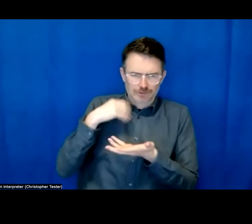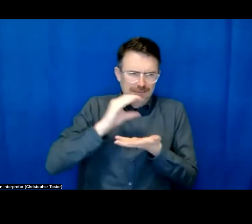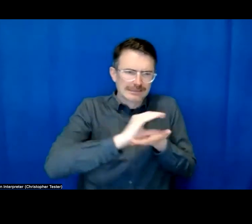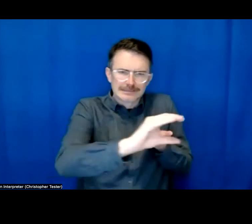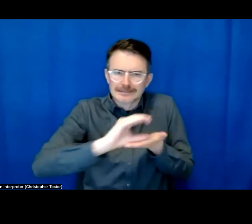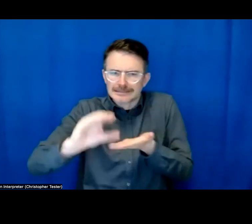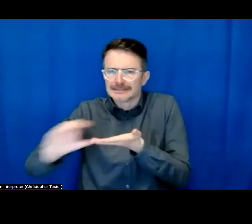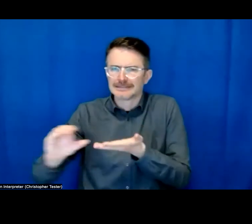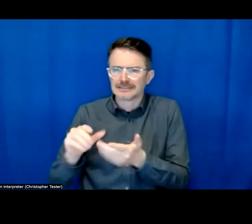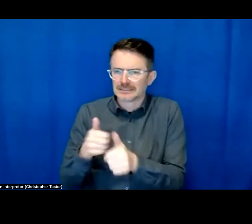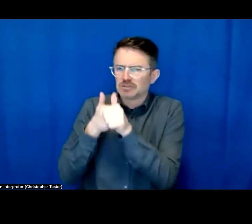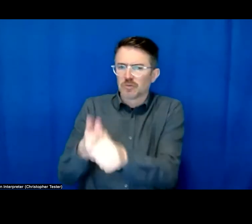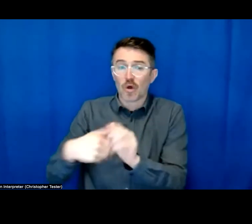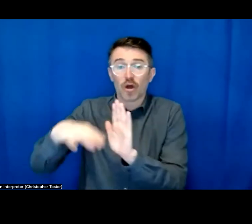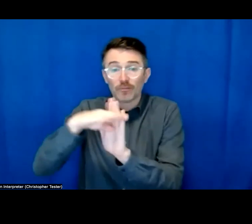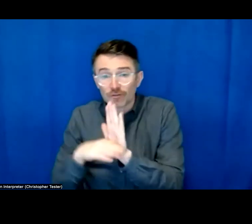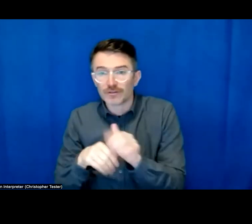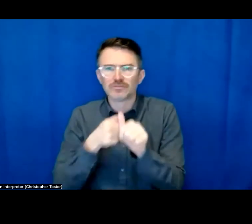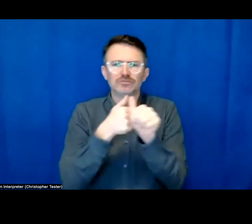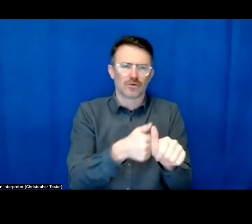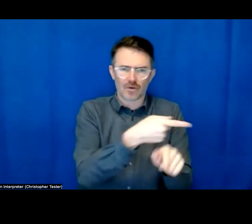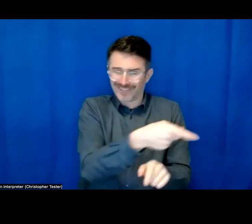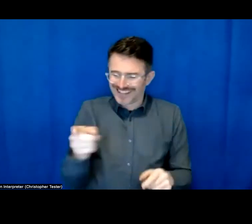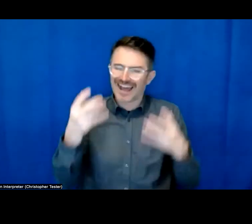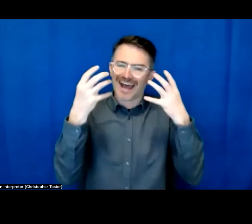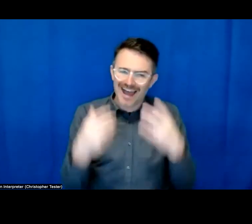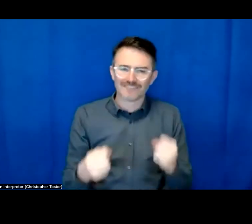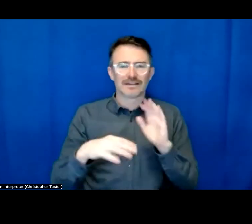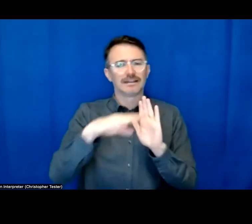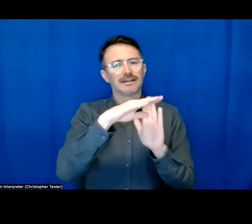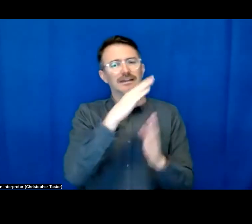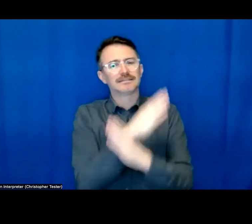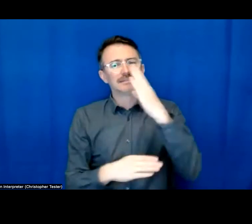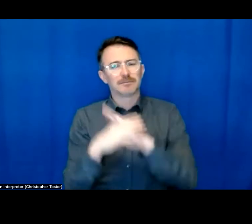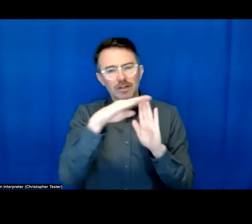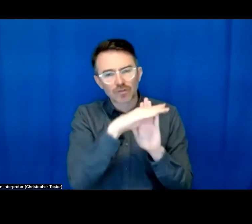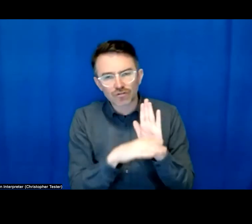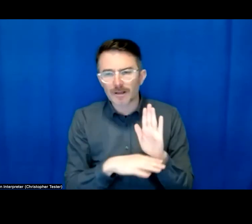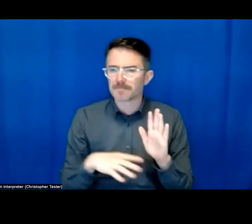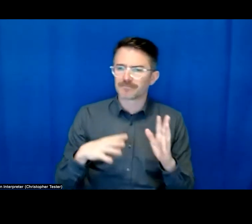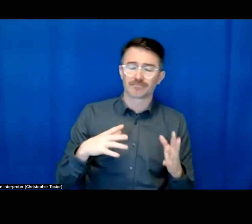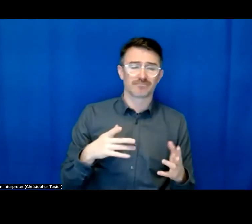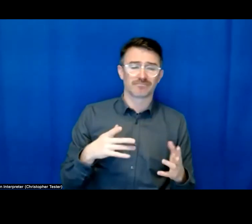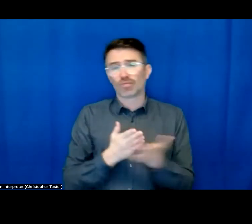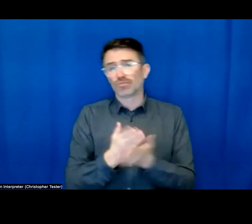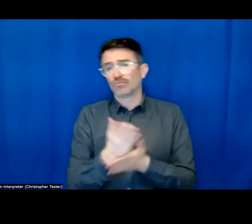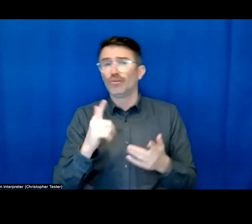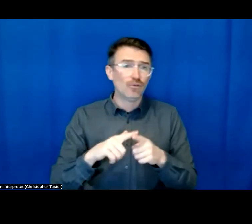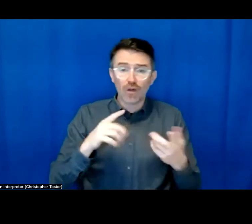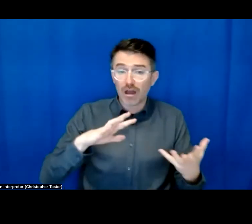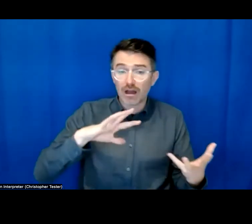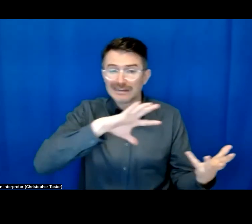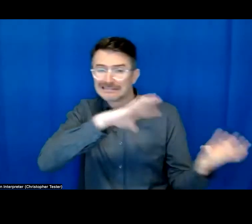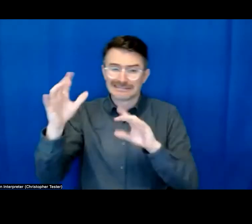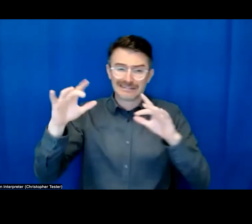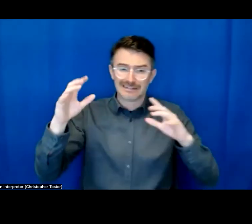during climate-related disaster and other crises. For example, more than 80% of our grant were